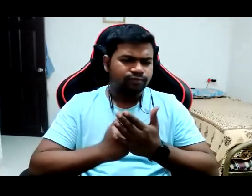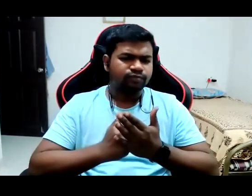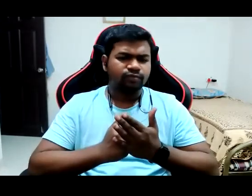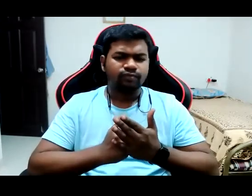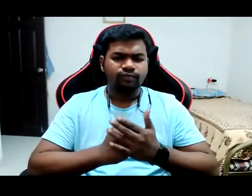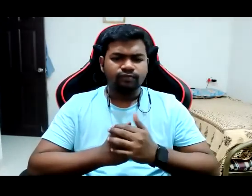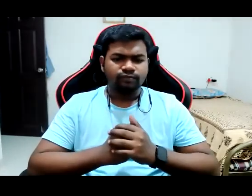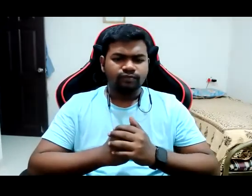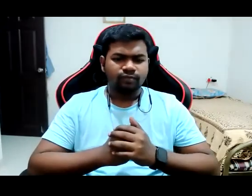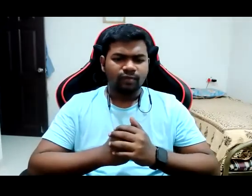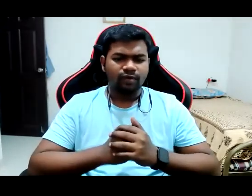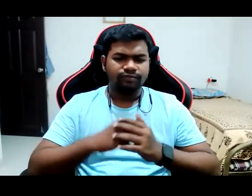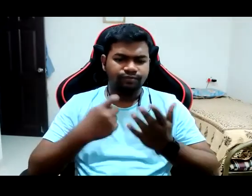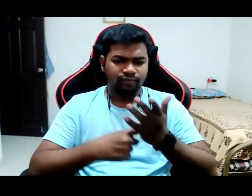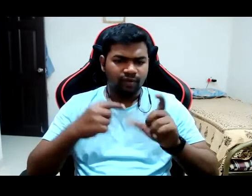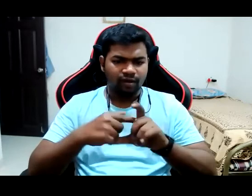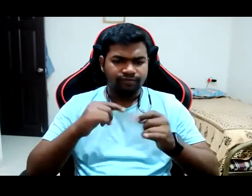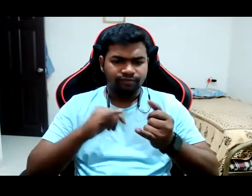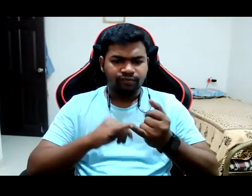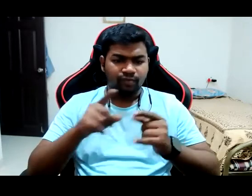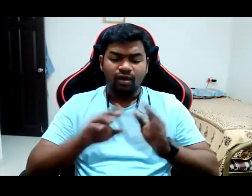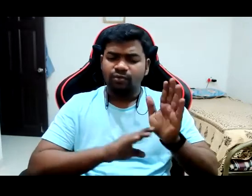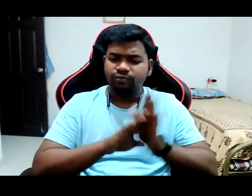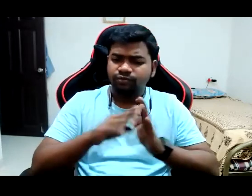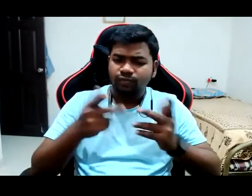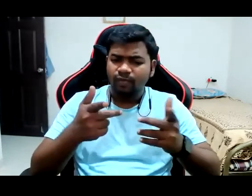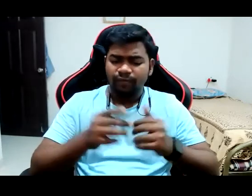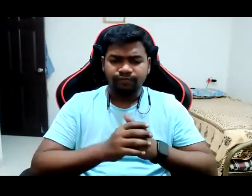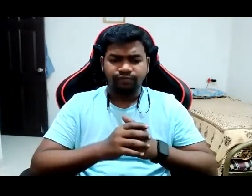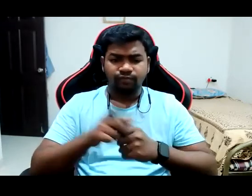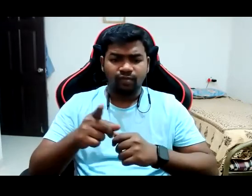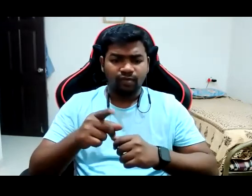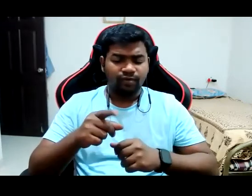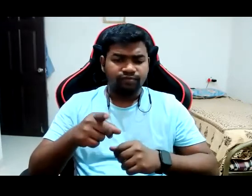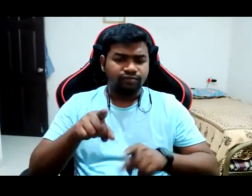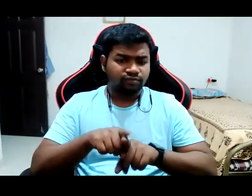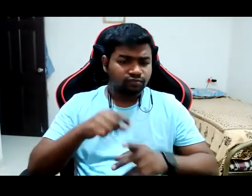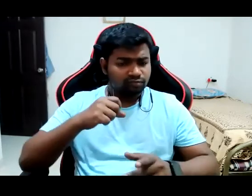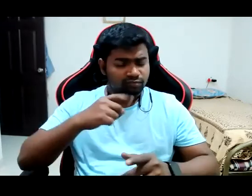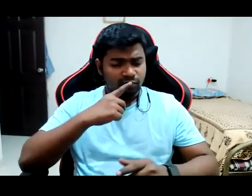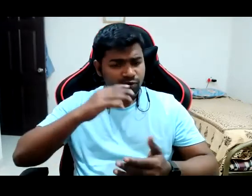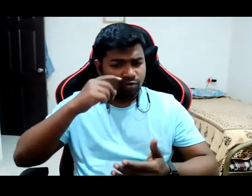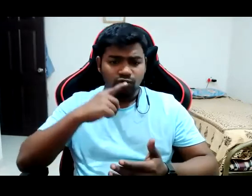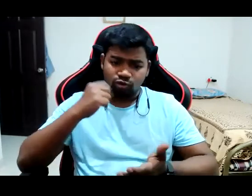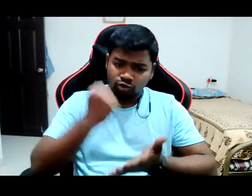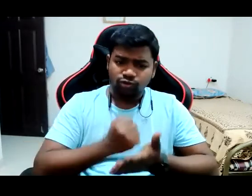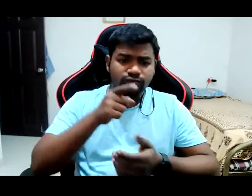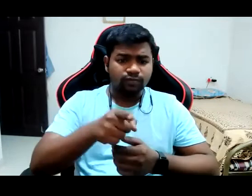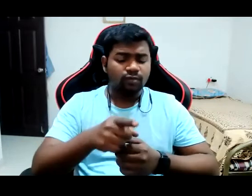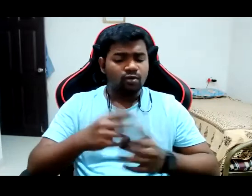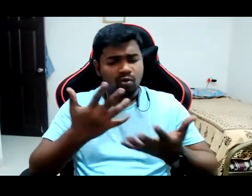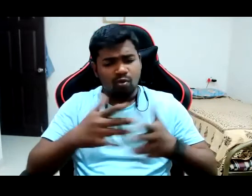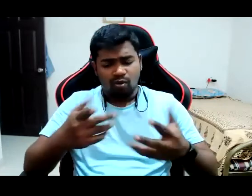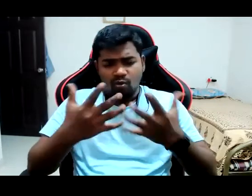right? So is it necessary whatever we'll be developing? I mean, it is guaranteed that we'll show our demo and all those things, video, live demo, whatever you want. But it